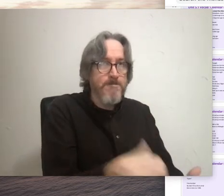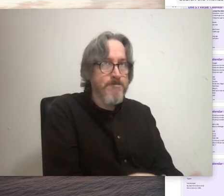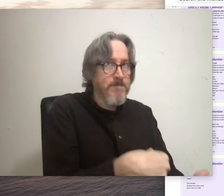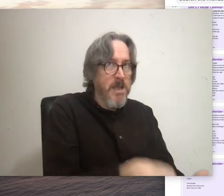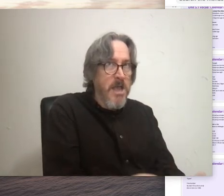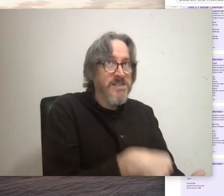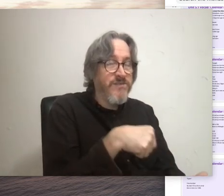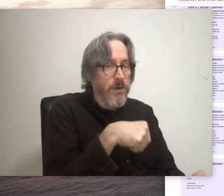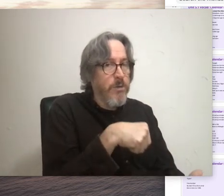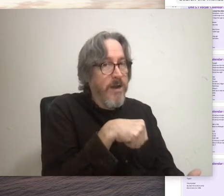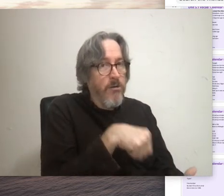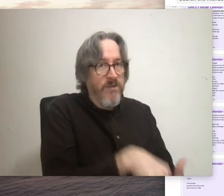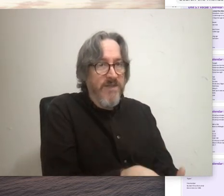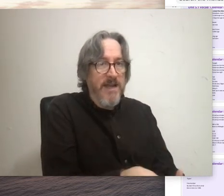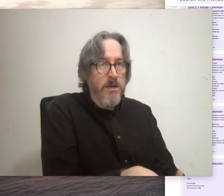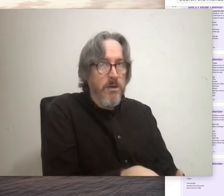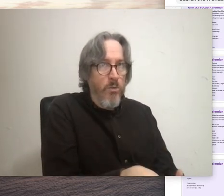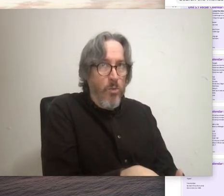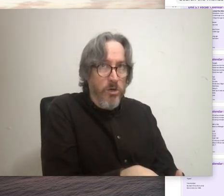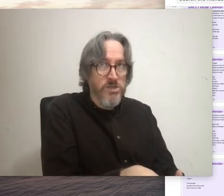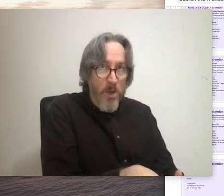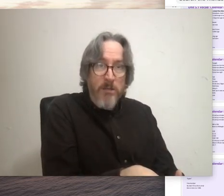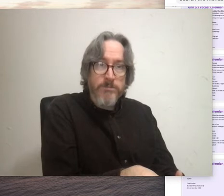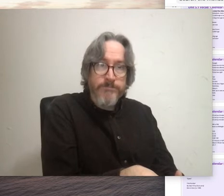own, it's very rare that that